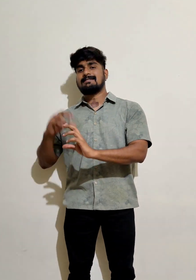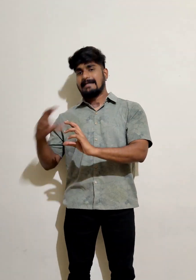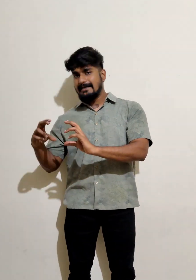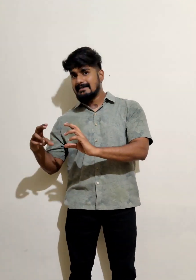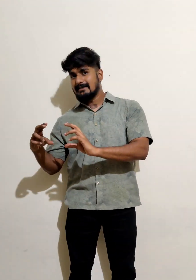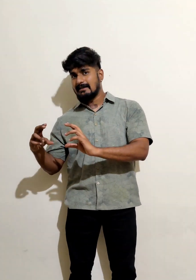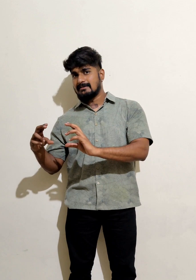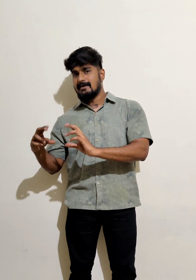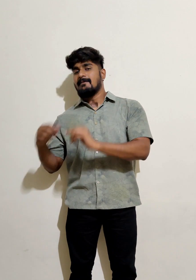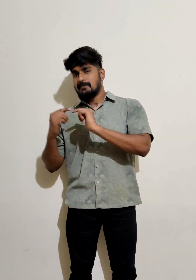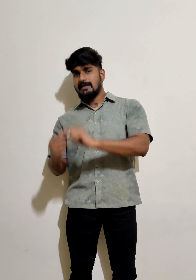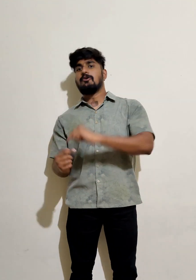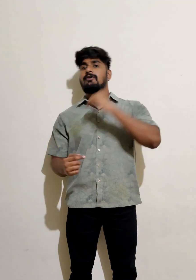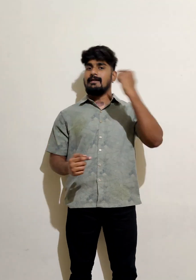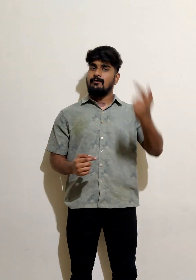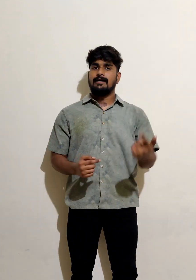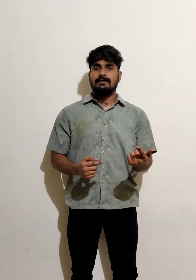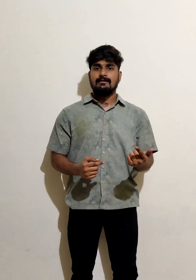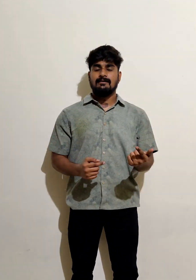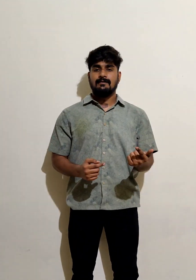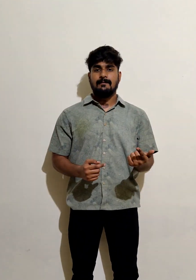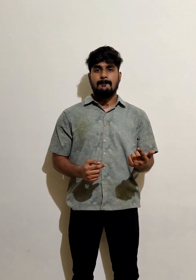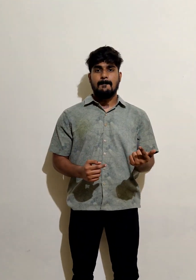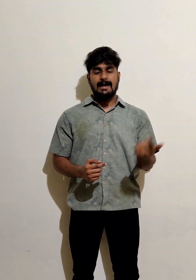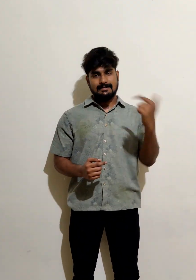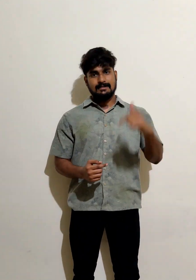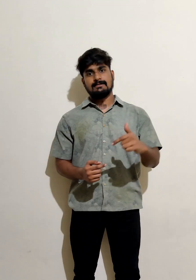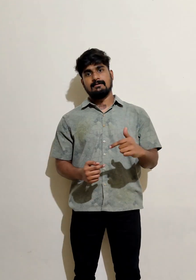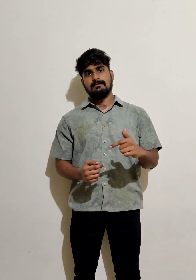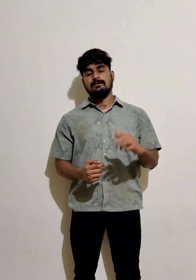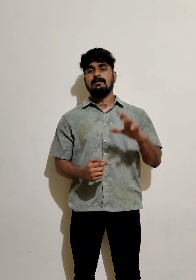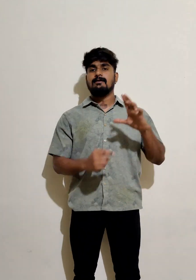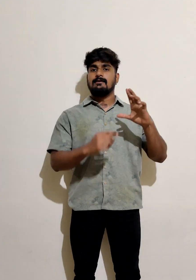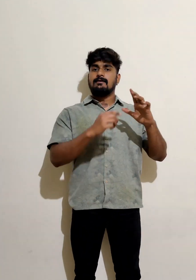means child class, then only you can access the